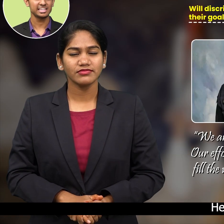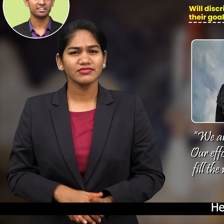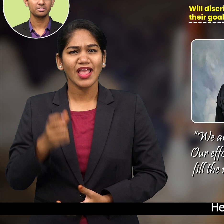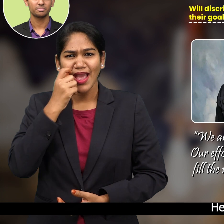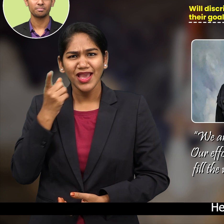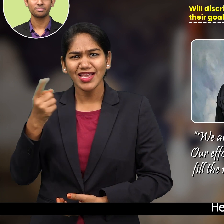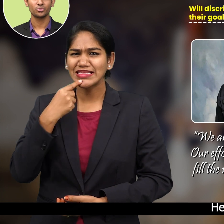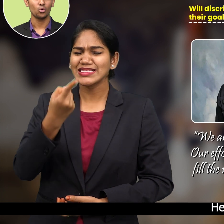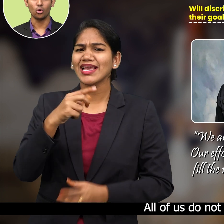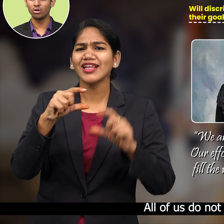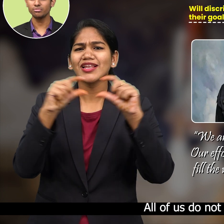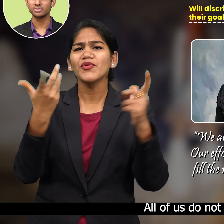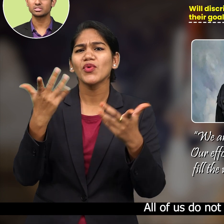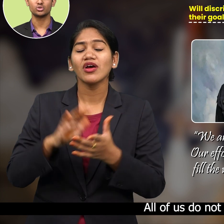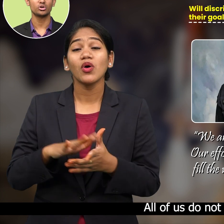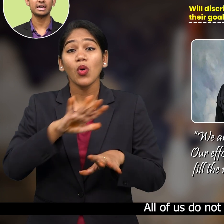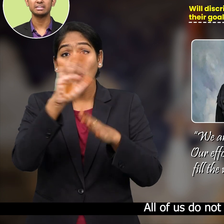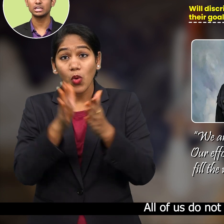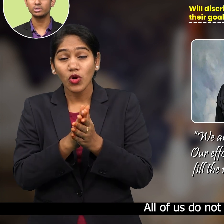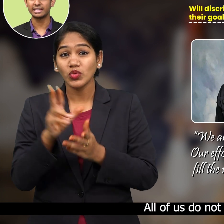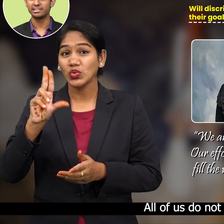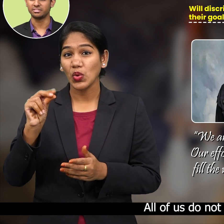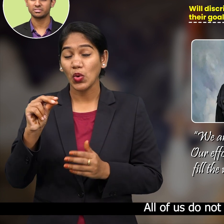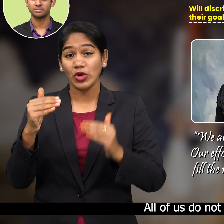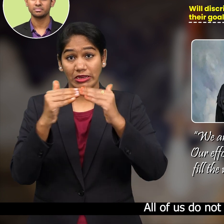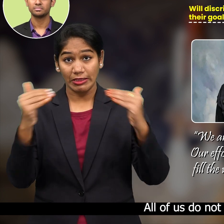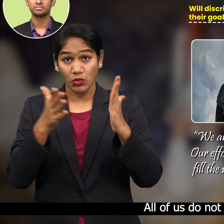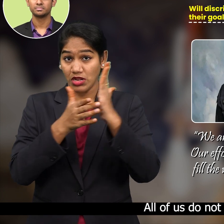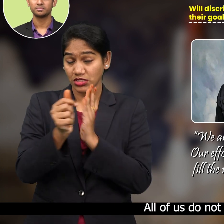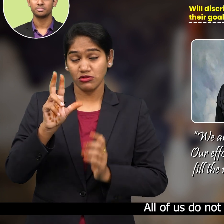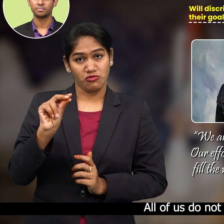He said, all of us do not have equal talent,